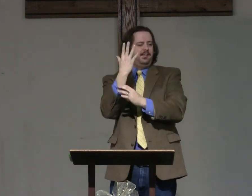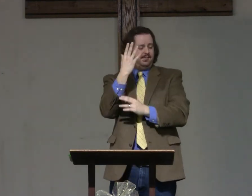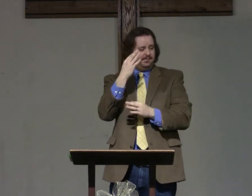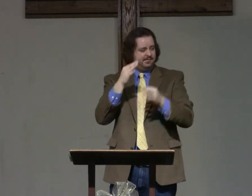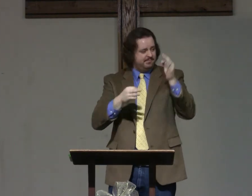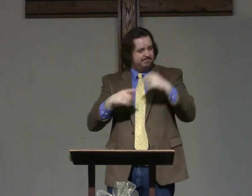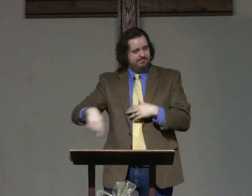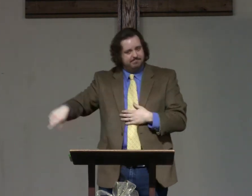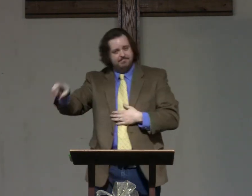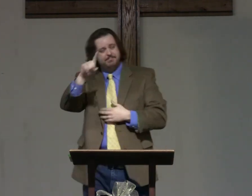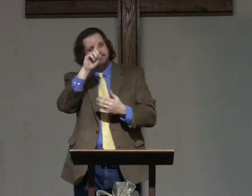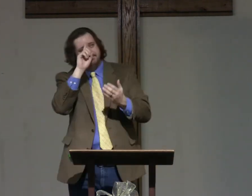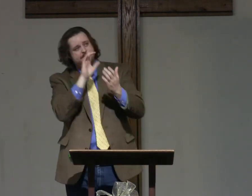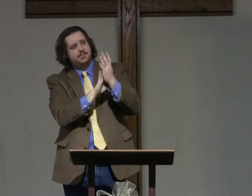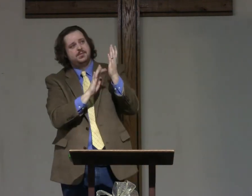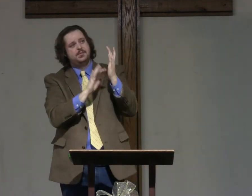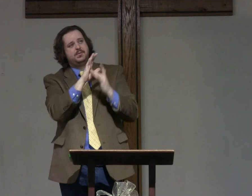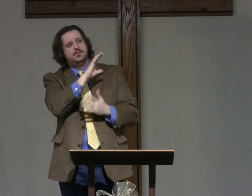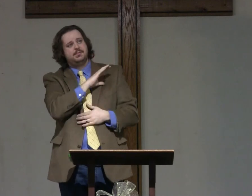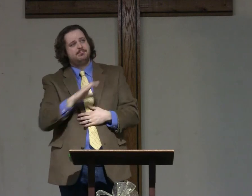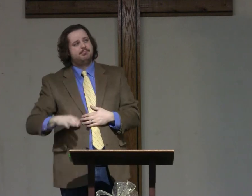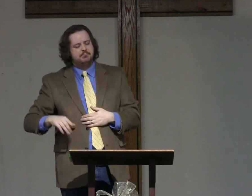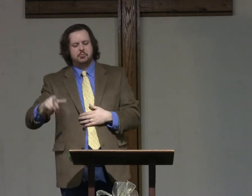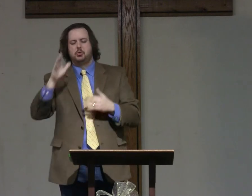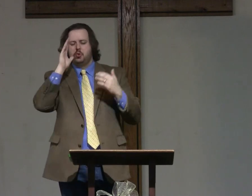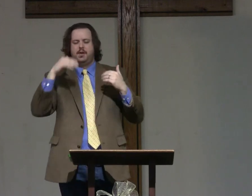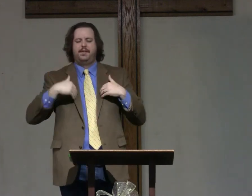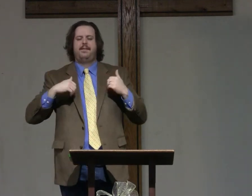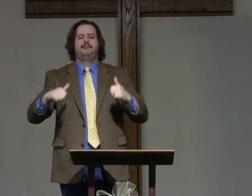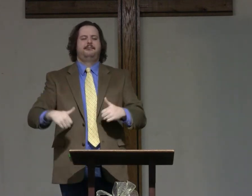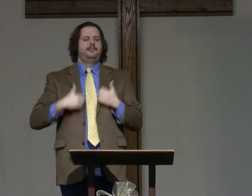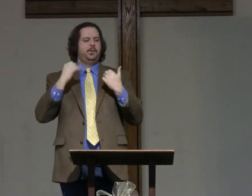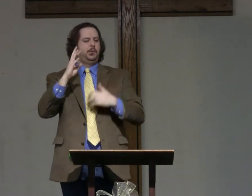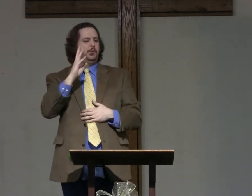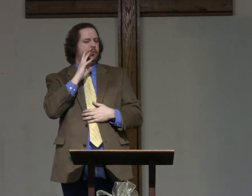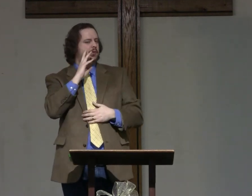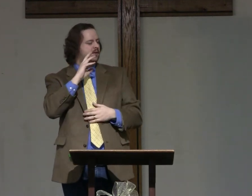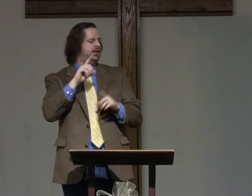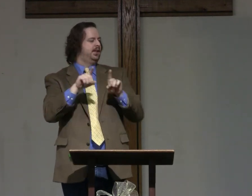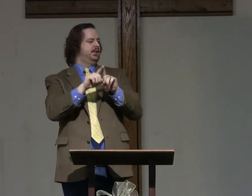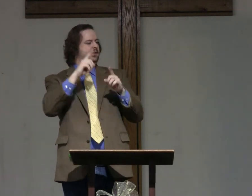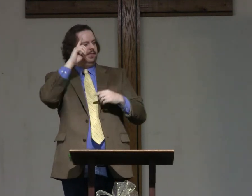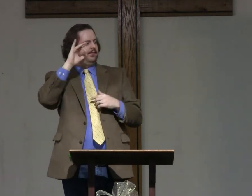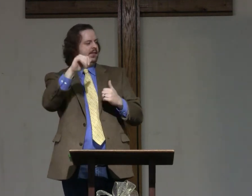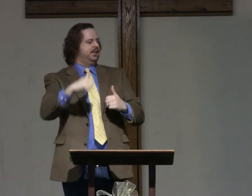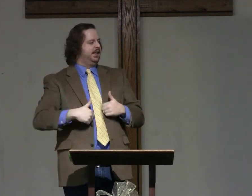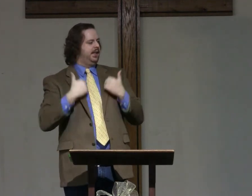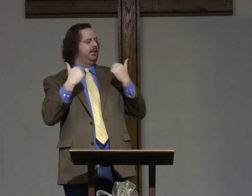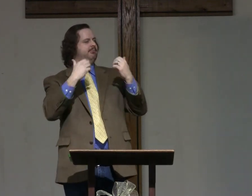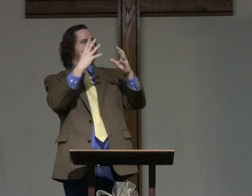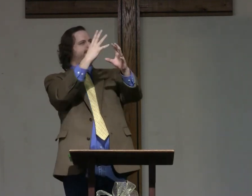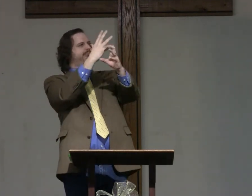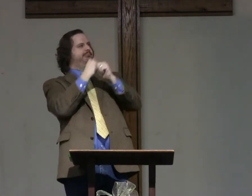With the Holy Spirit in us. If you believe in Jesus Christ, then you will have living